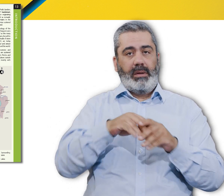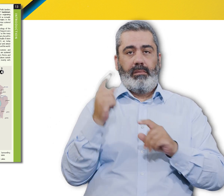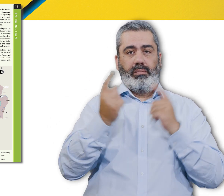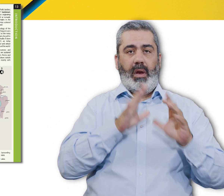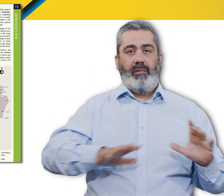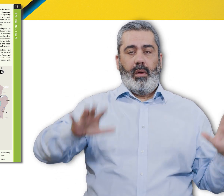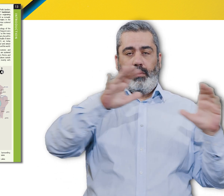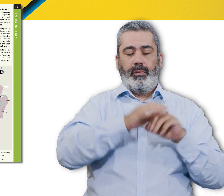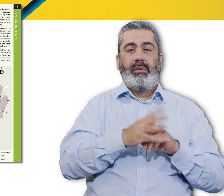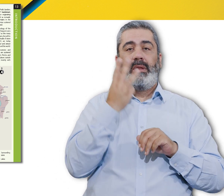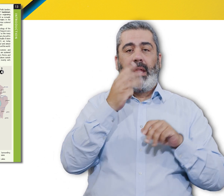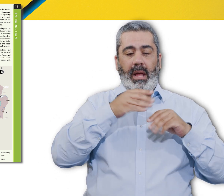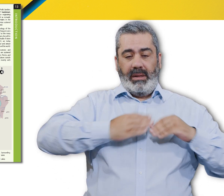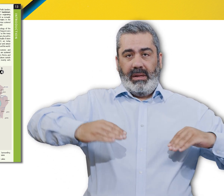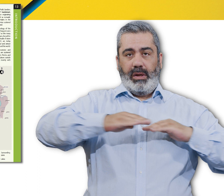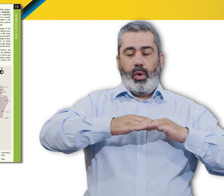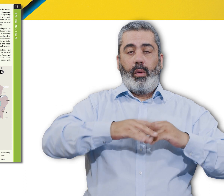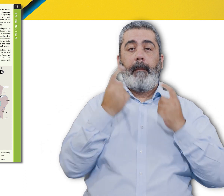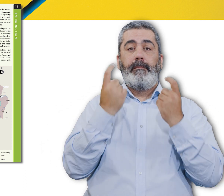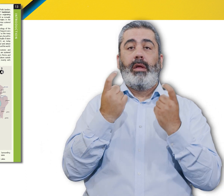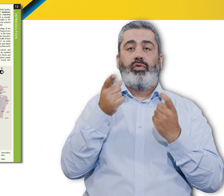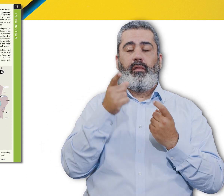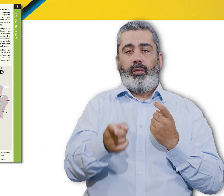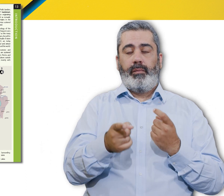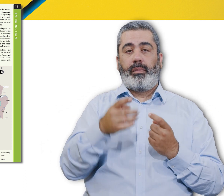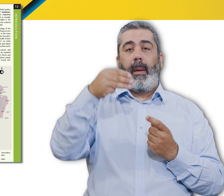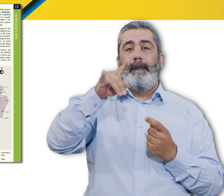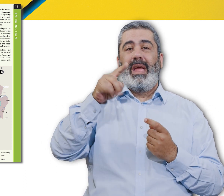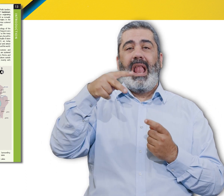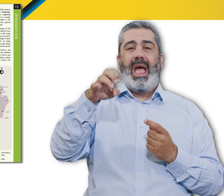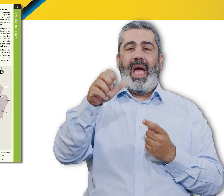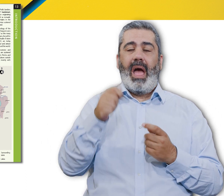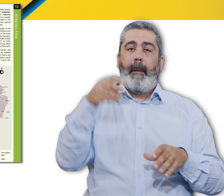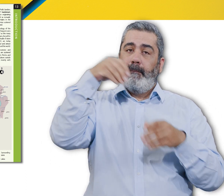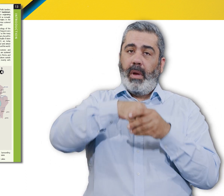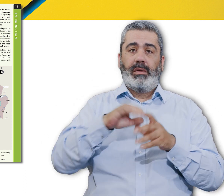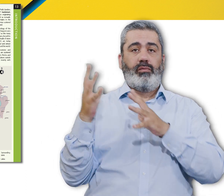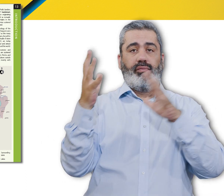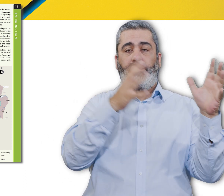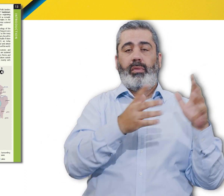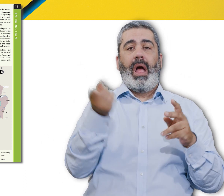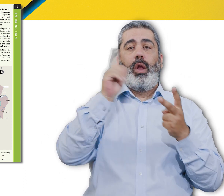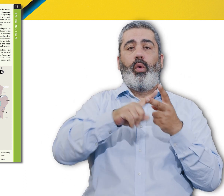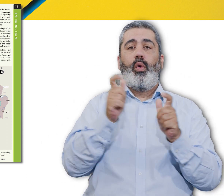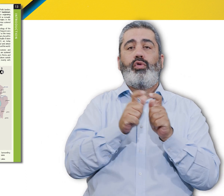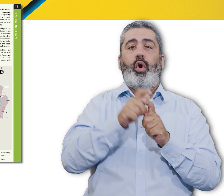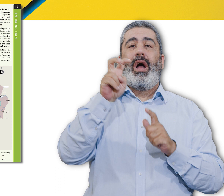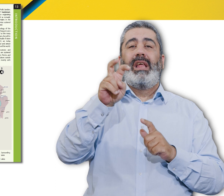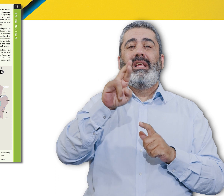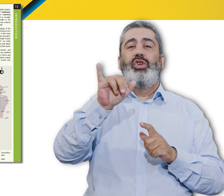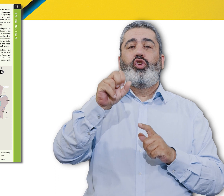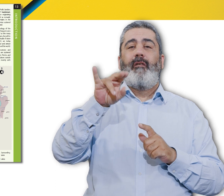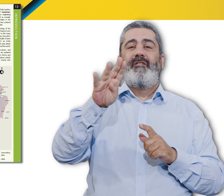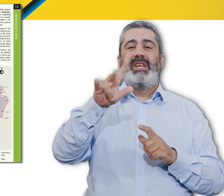12 settlements located within the national park and 3 on its borders. And Metsovo, with Mila being within the national park